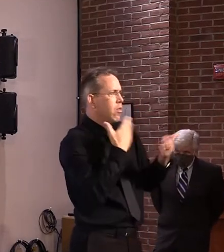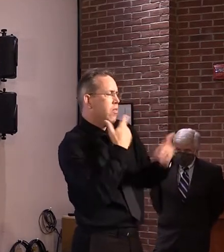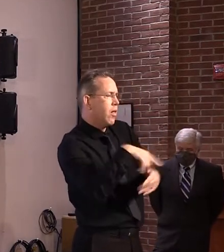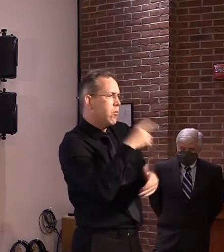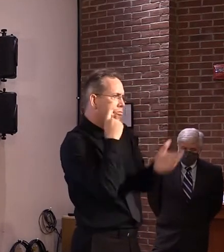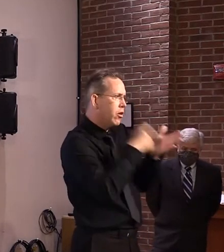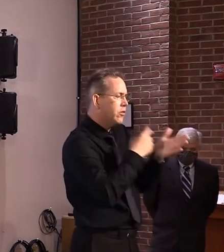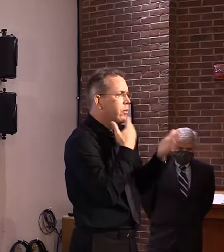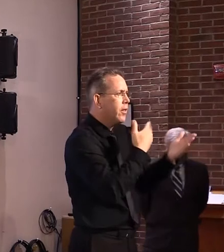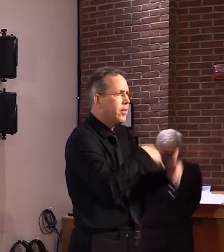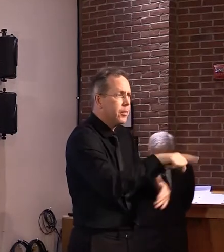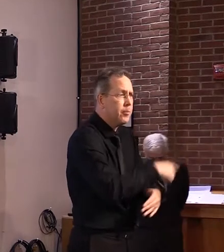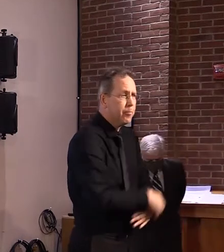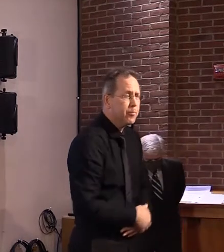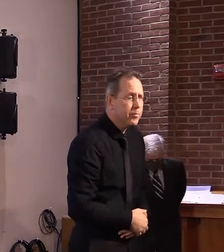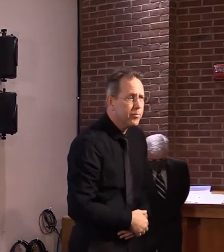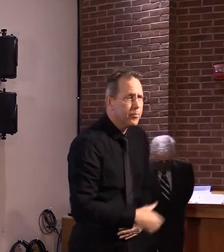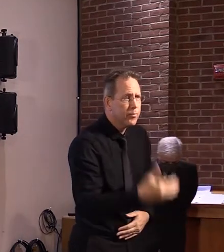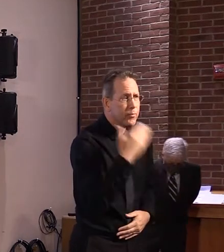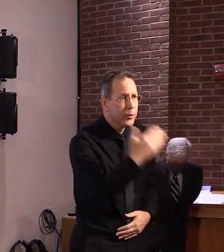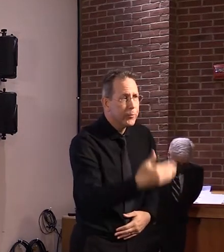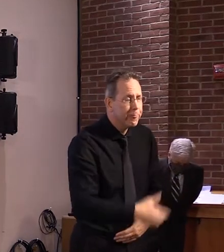Thank you.